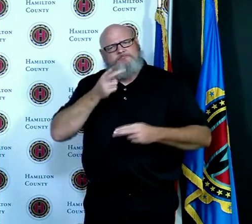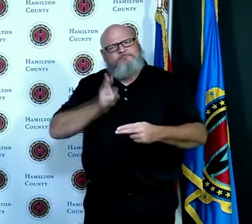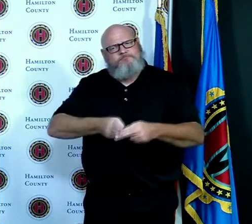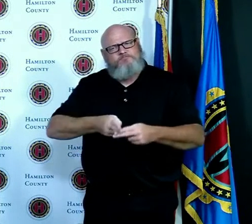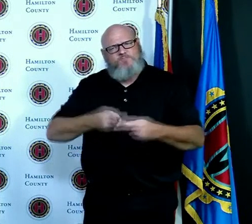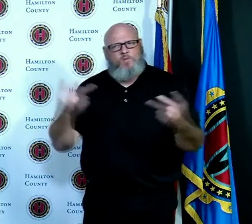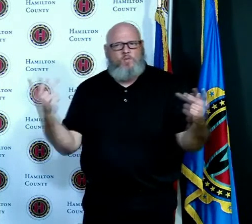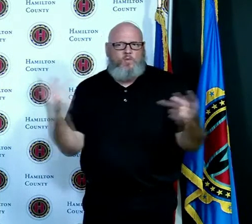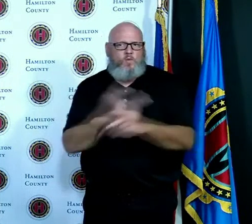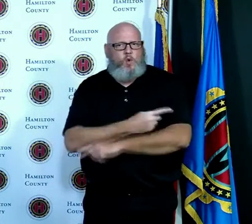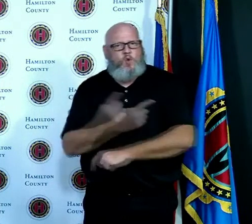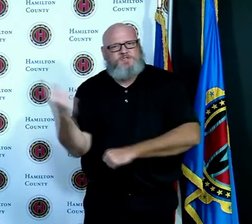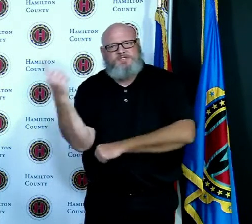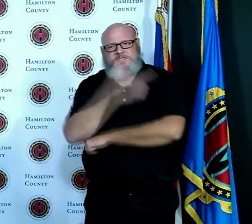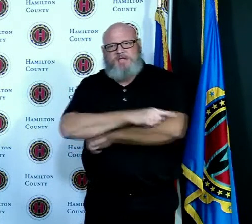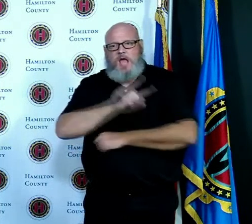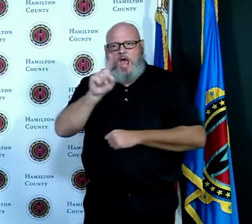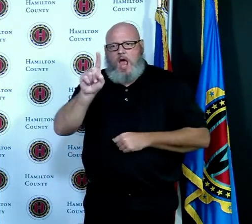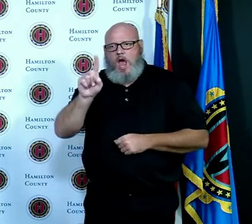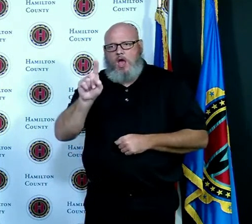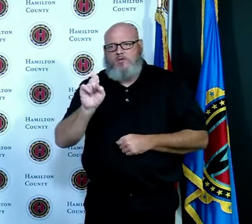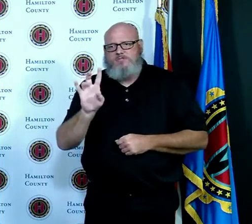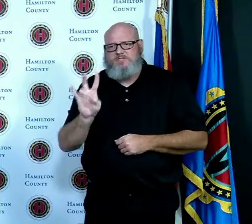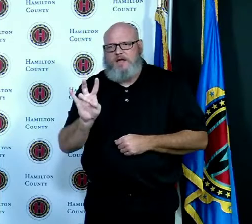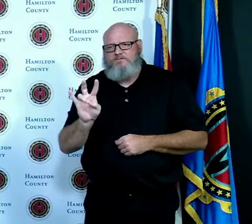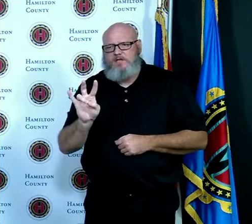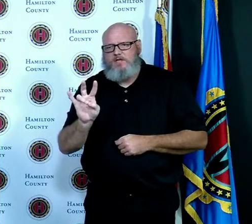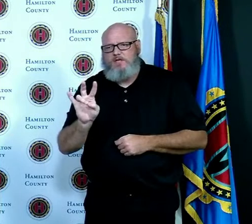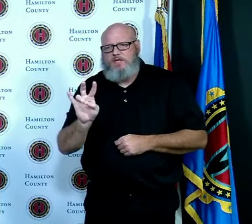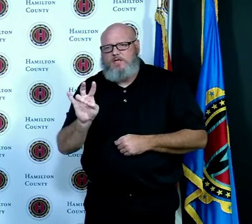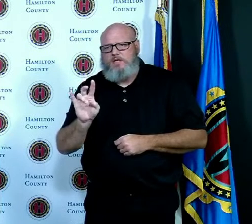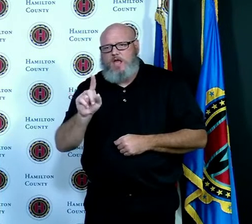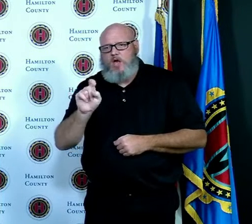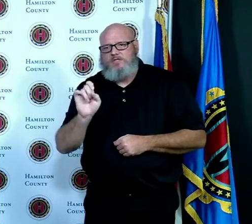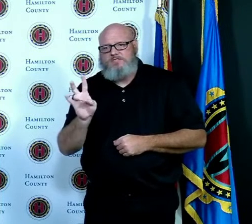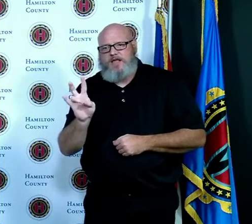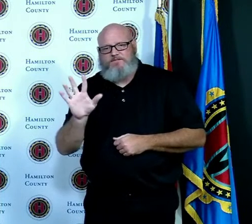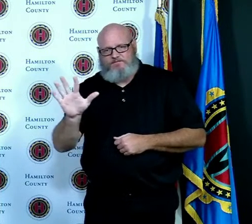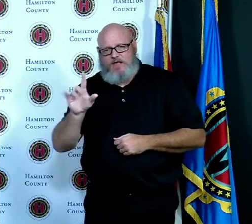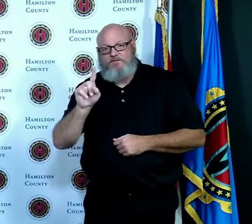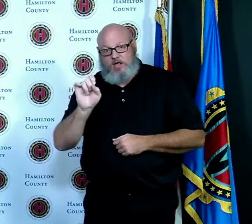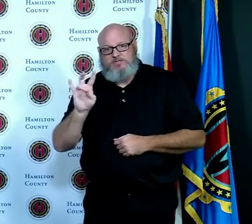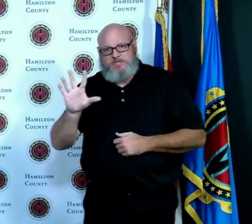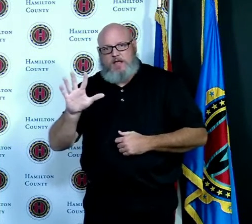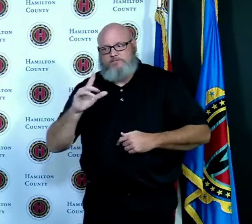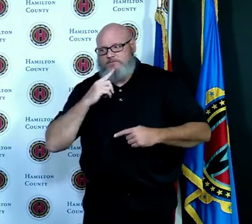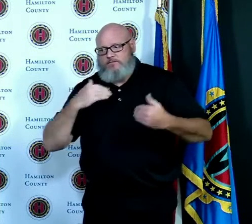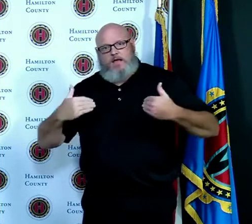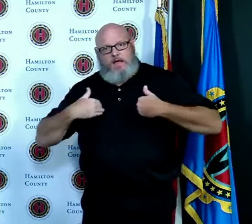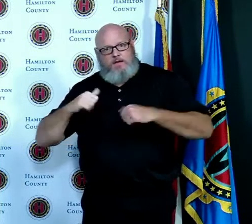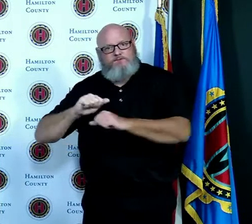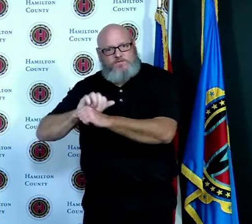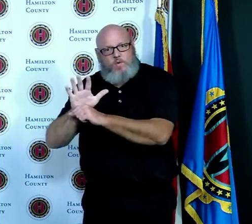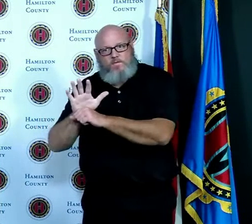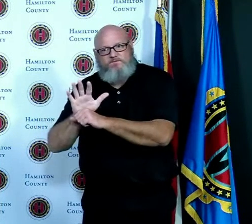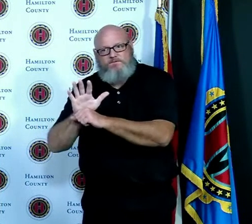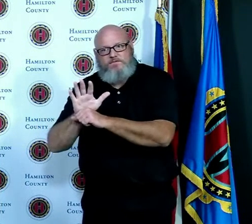team for outside of Cincinnati, Norwood, and Springdale. Unfortunately, this past Friday, our team